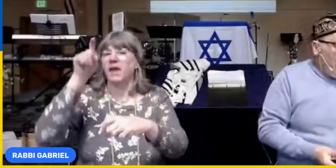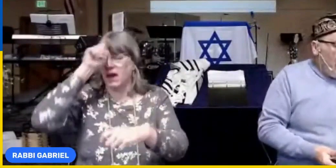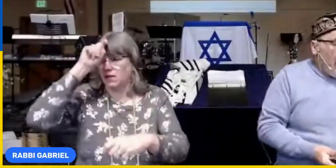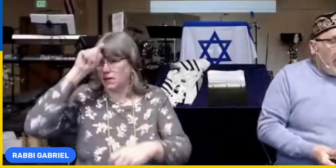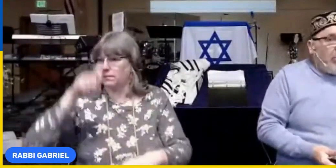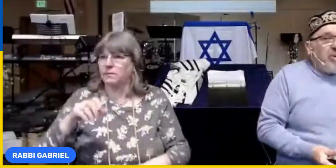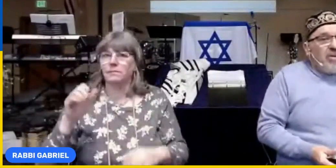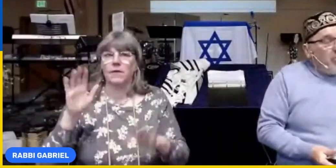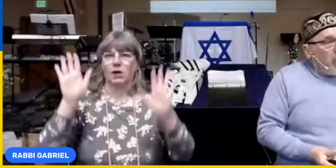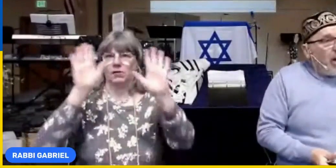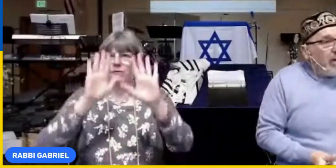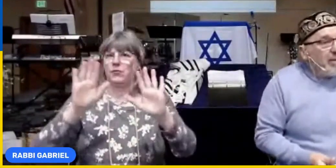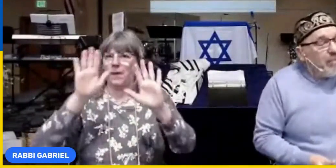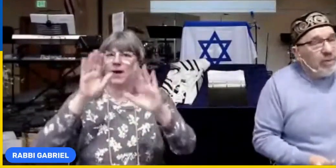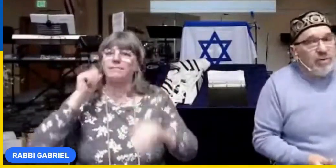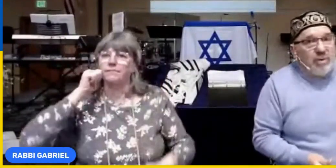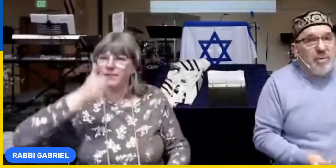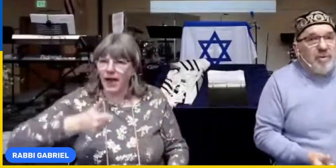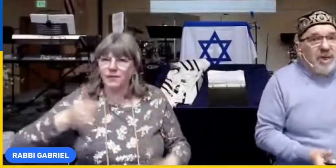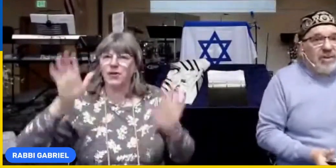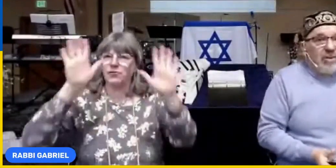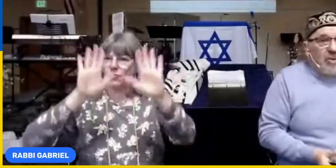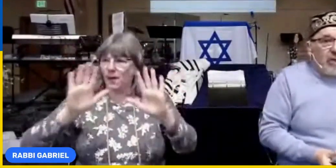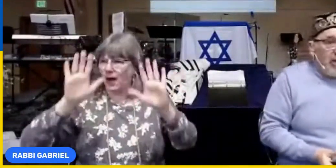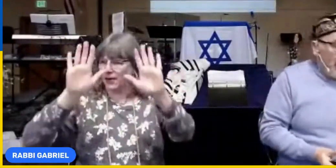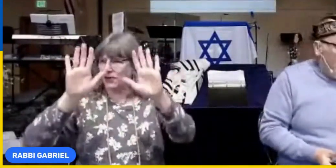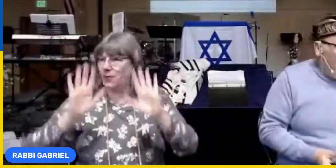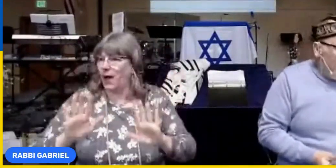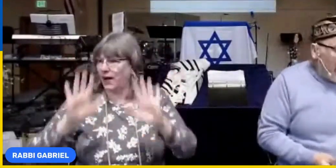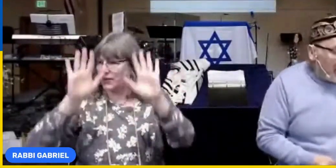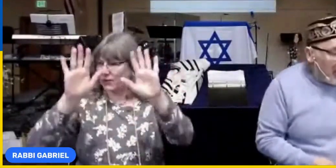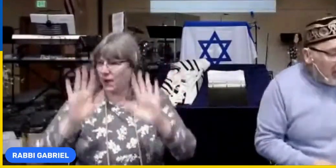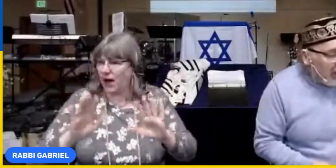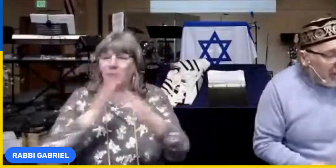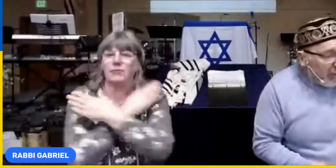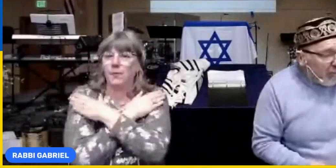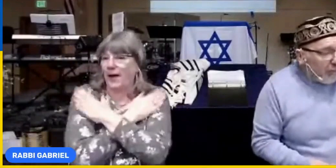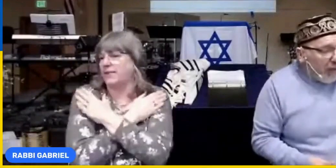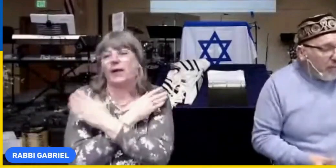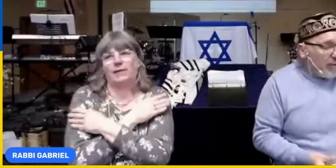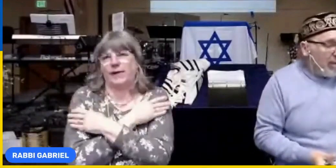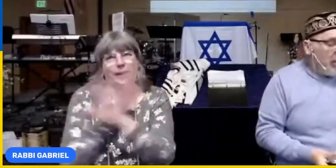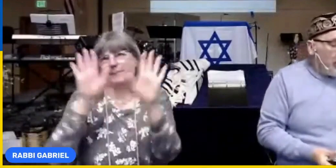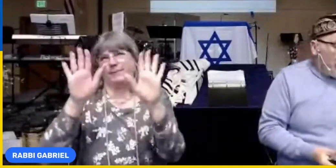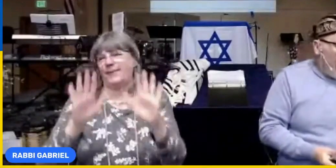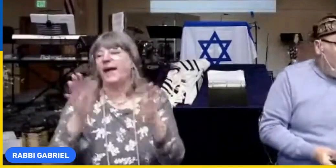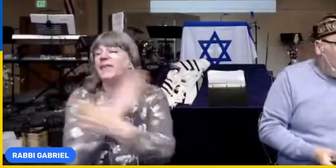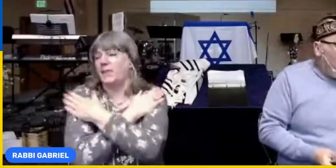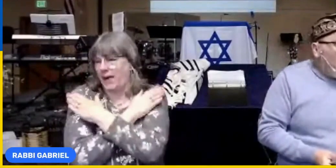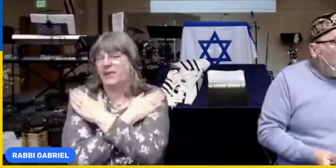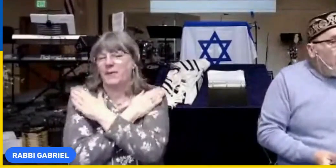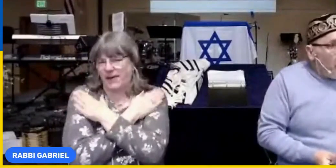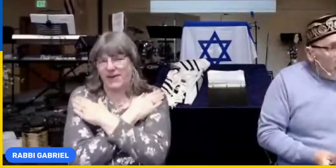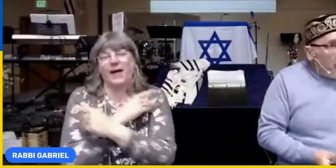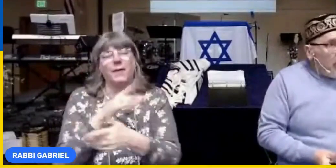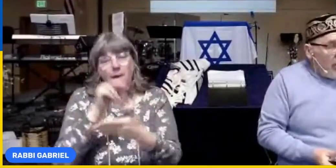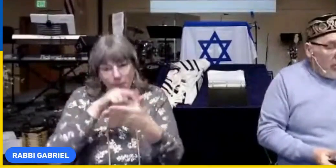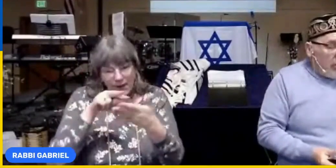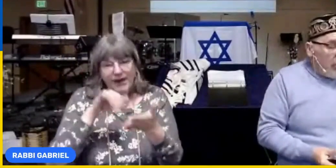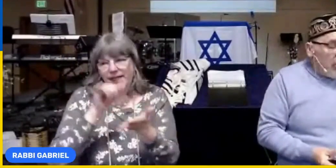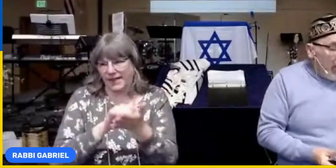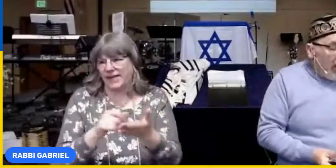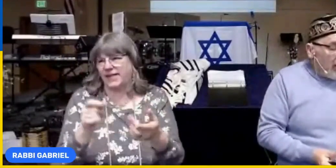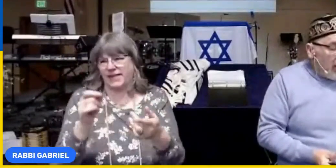know. And the reason why it's important to remember that story, it's a little bit like someone famous who said,